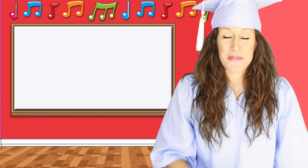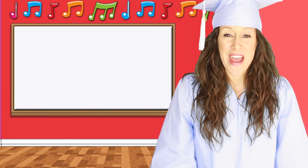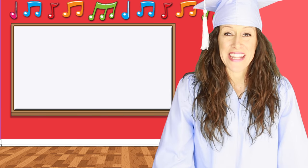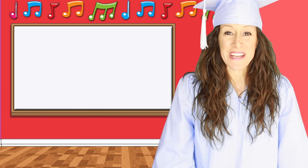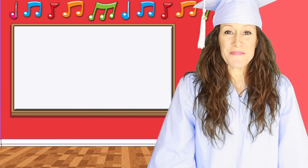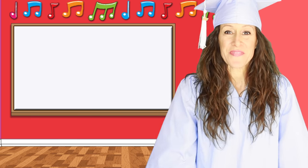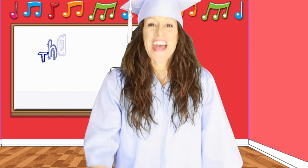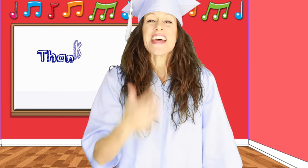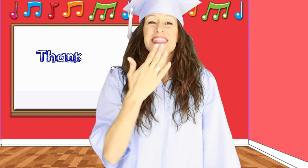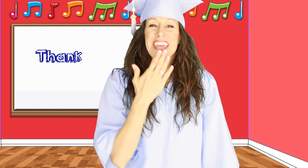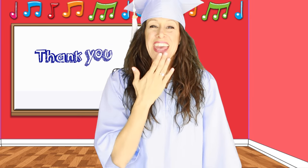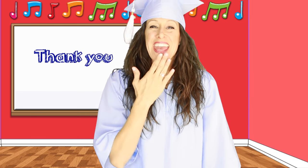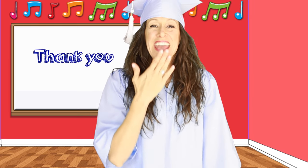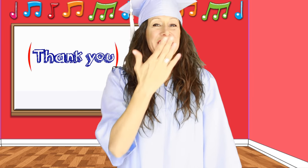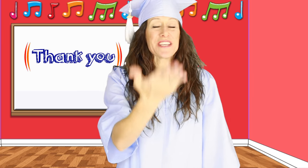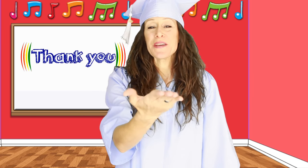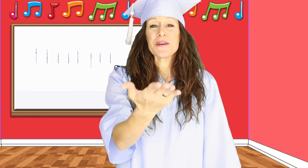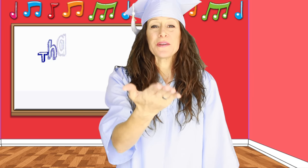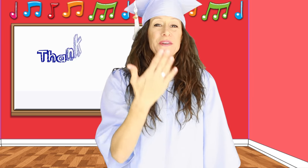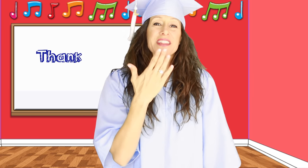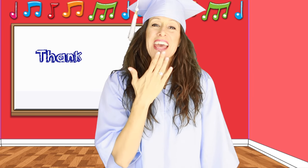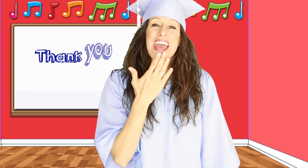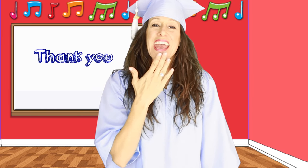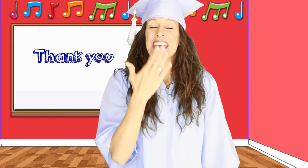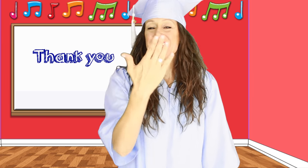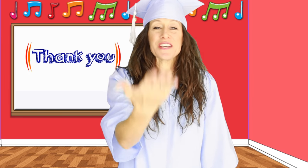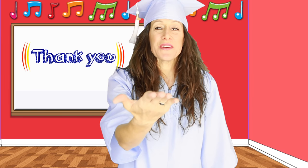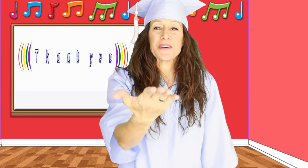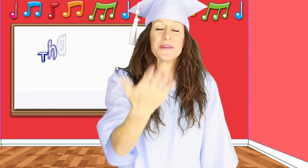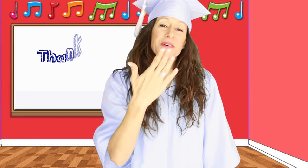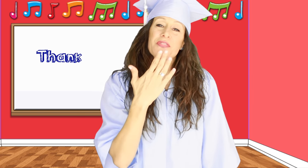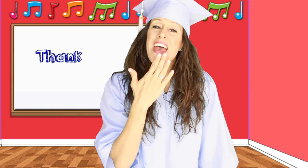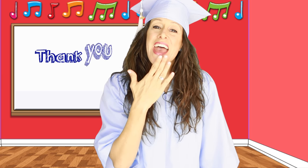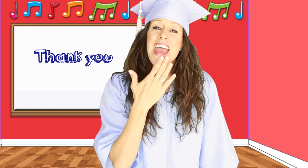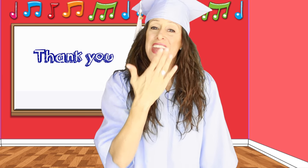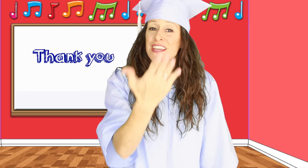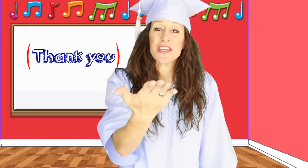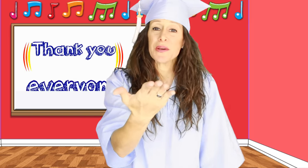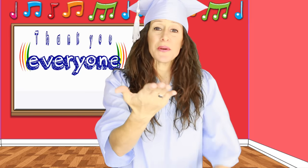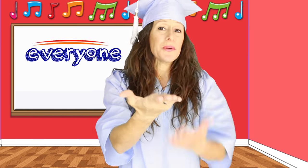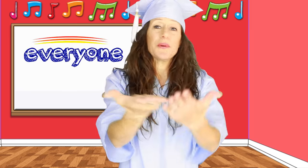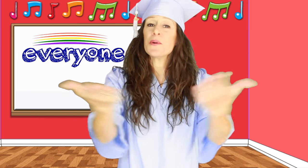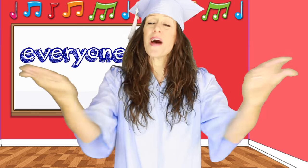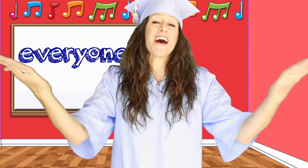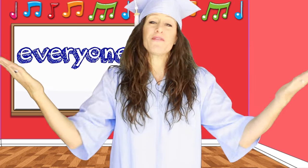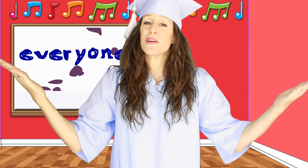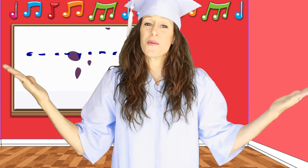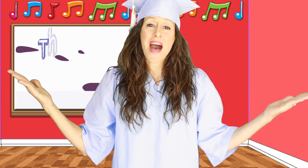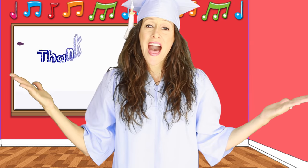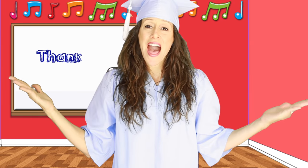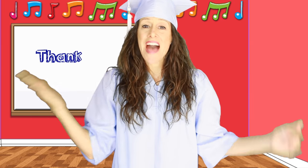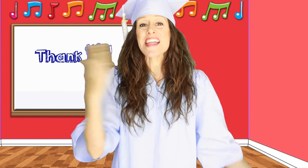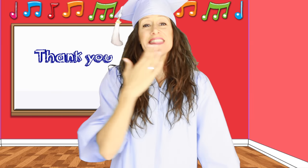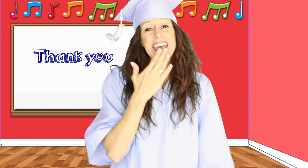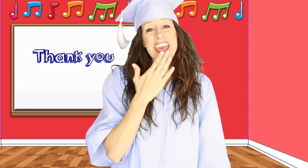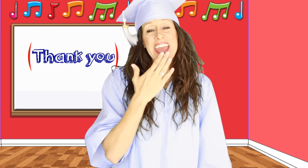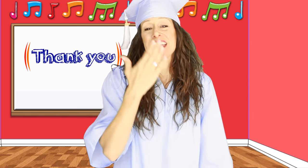ready? Thank you, thank you, thank you, everyone. Thank